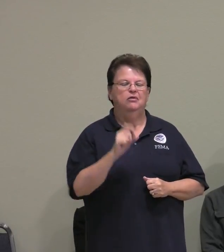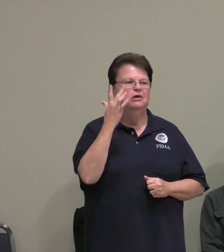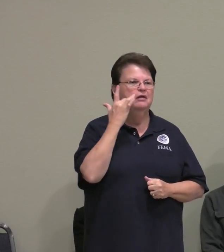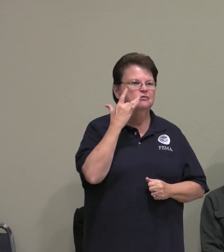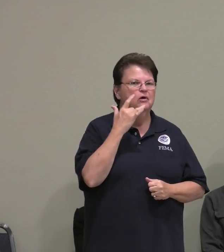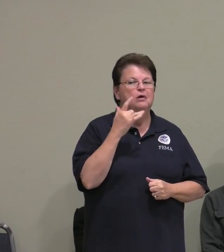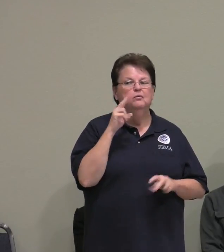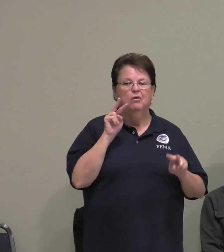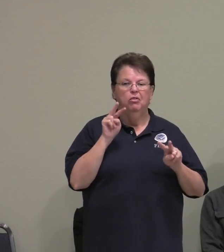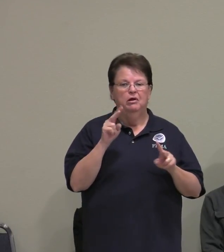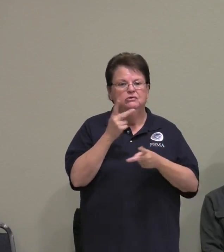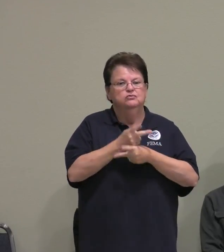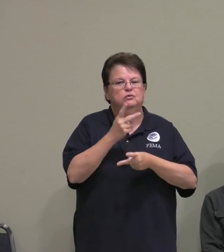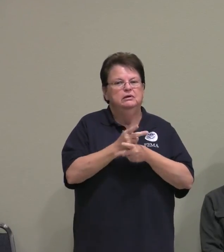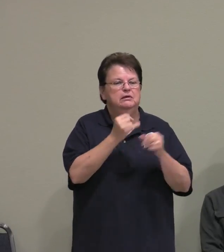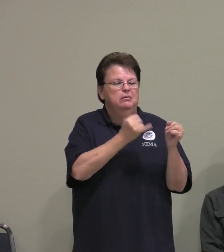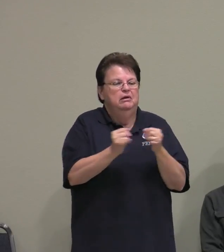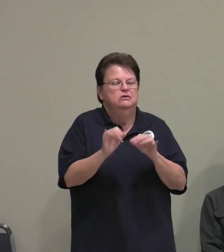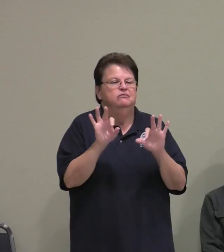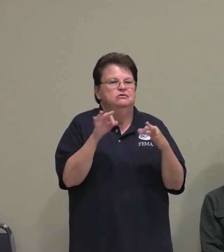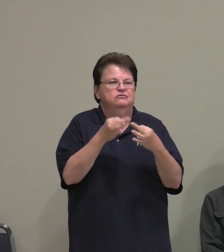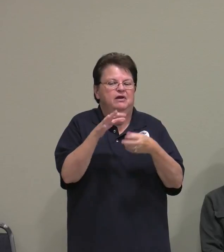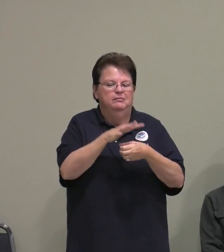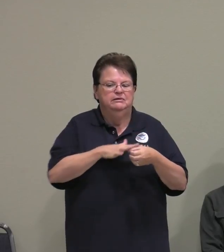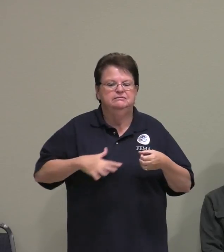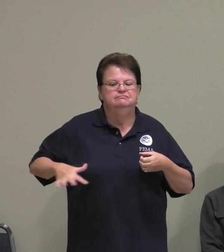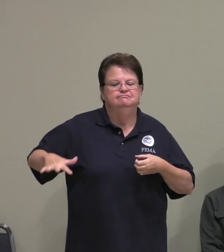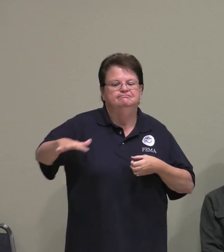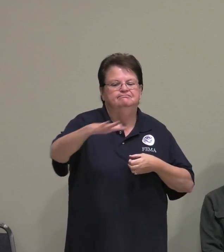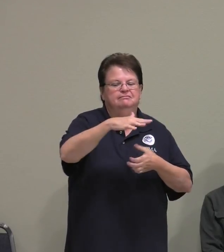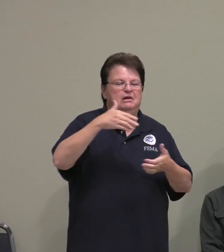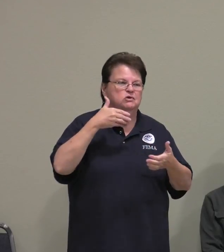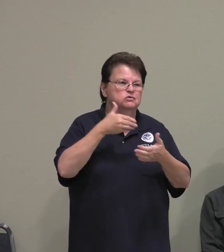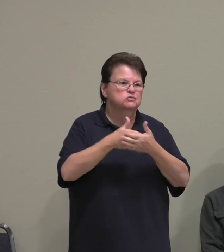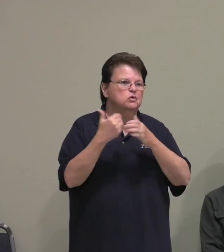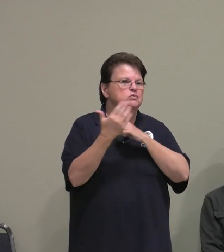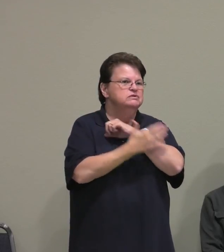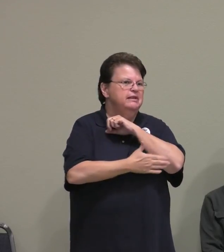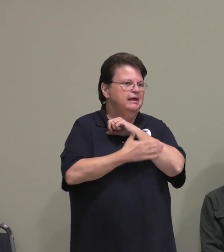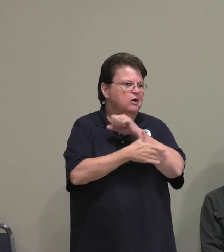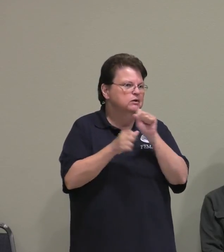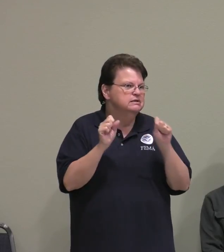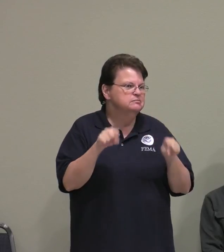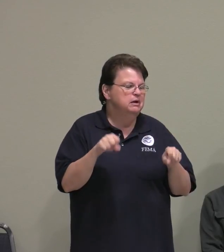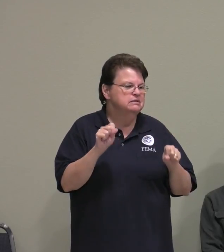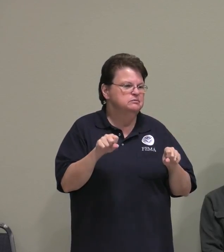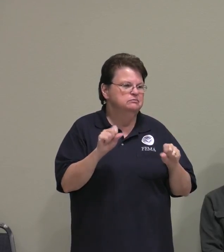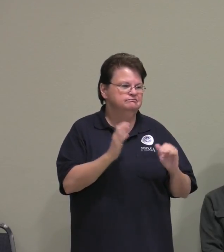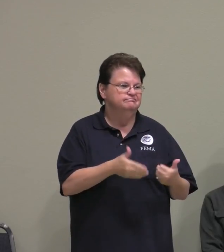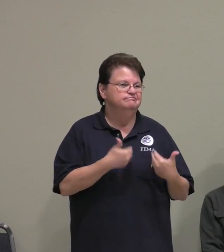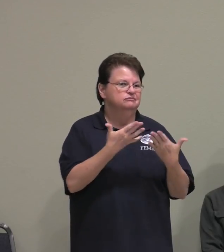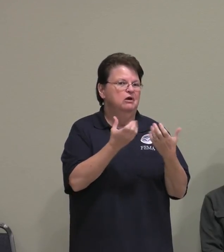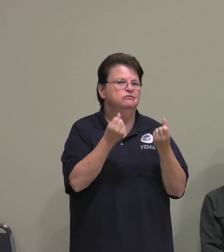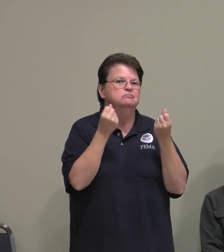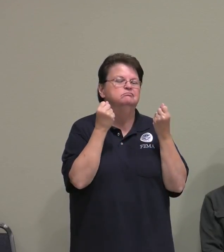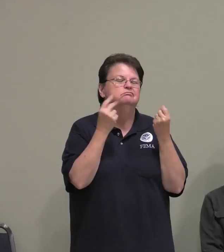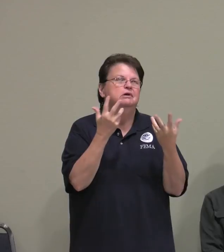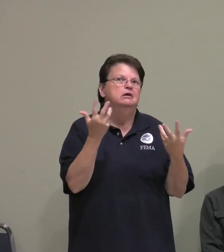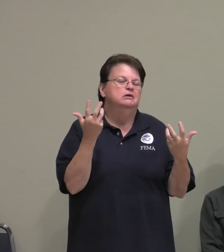looking to keep individual families here as close to Butte County as we can. And that offers a lot of challenges.